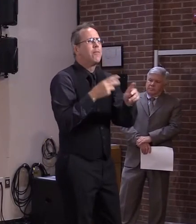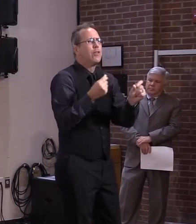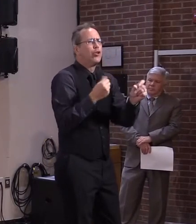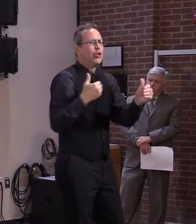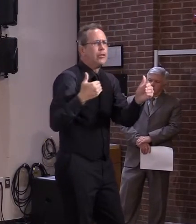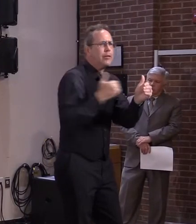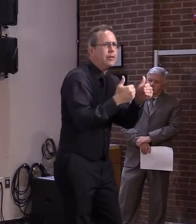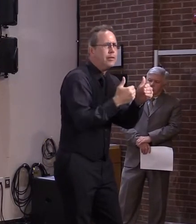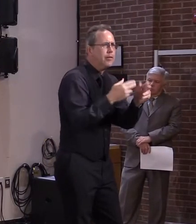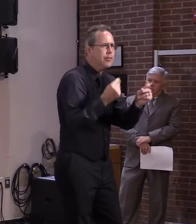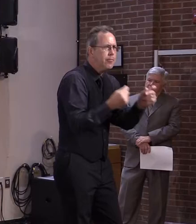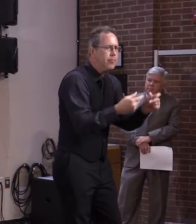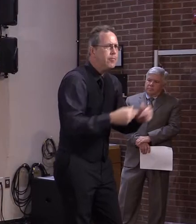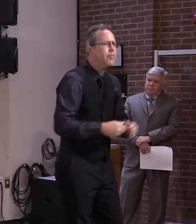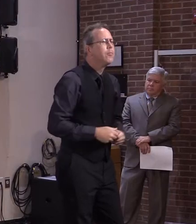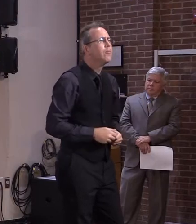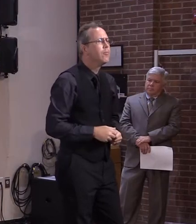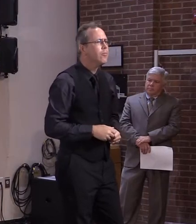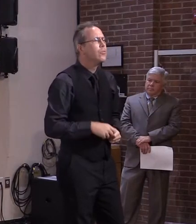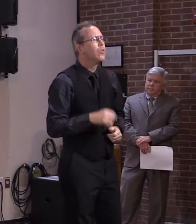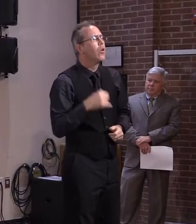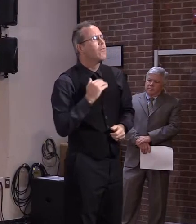surge comes down.